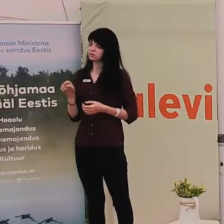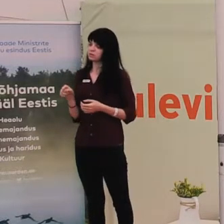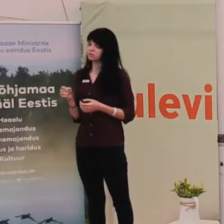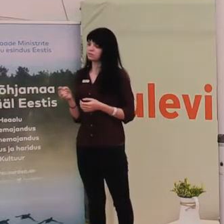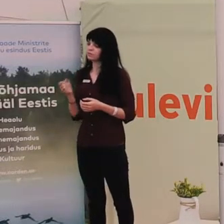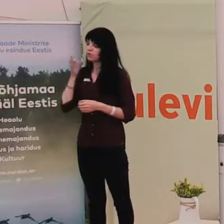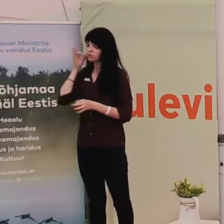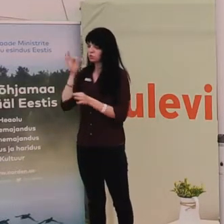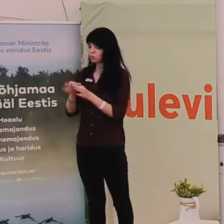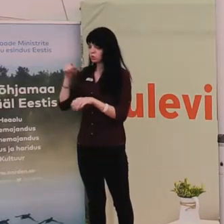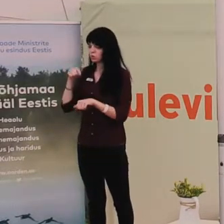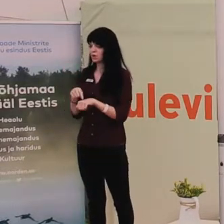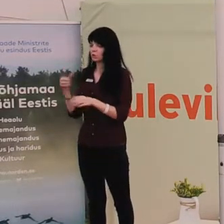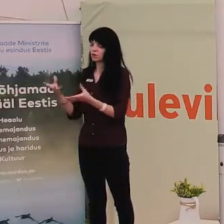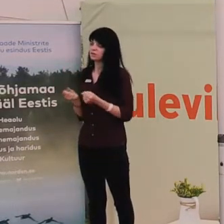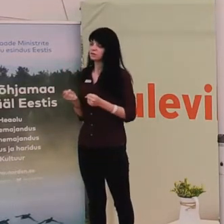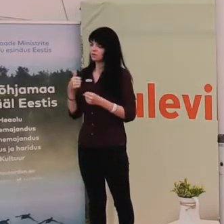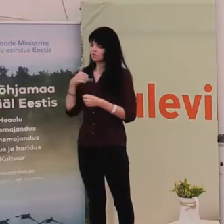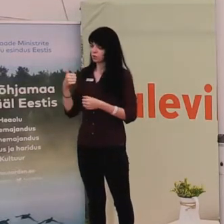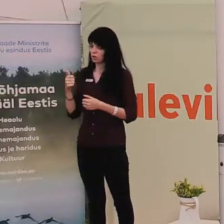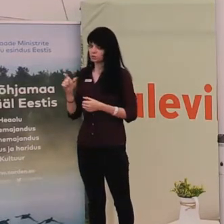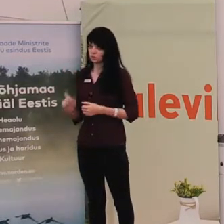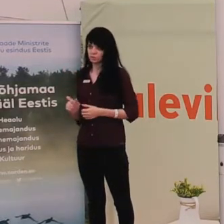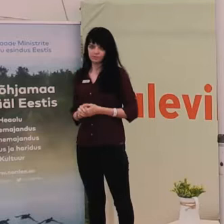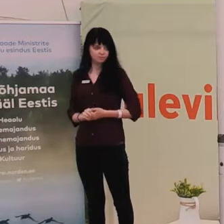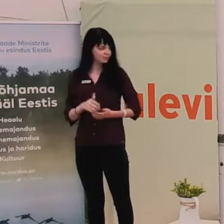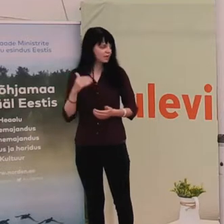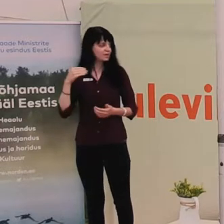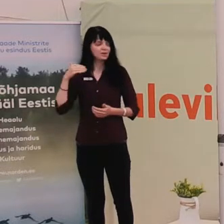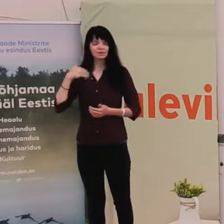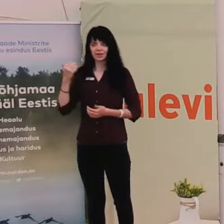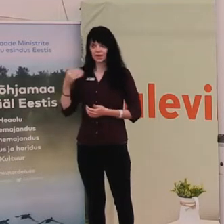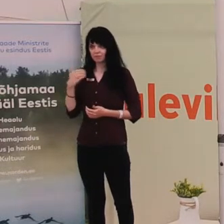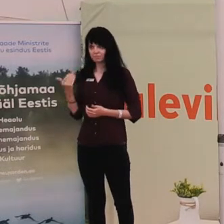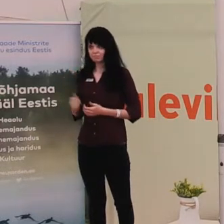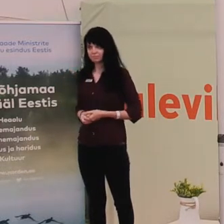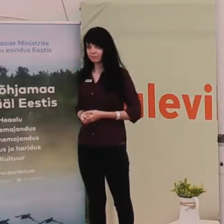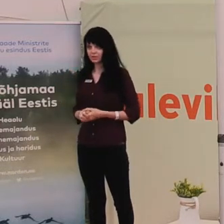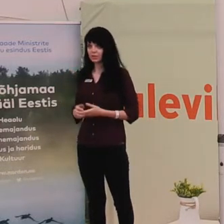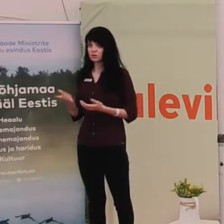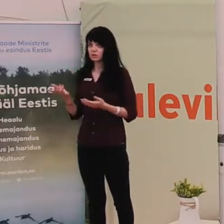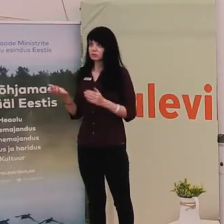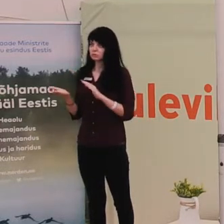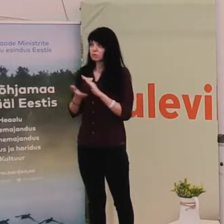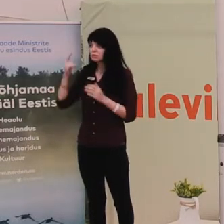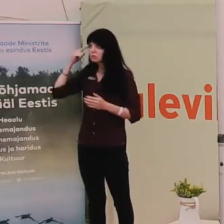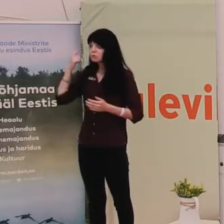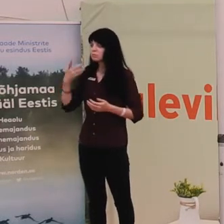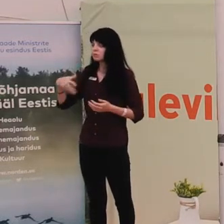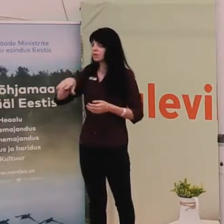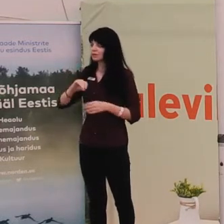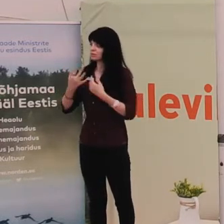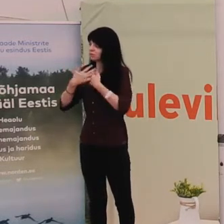is it that you do on a daily basis? Hello, everyone. Basically, we are a network